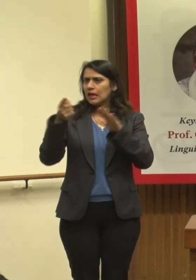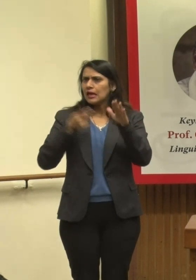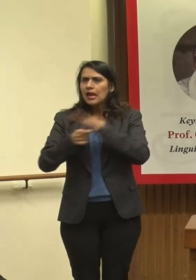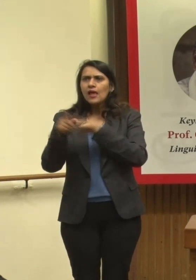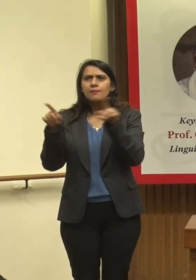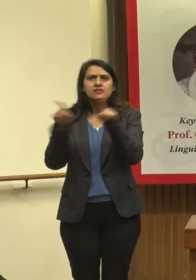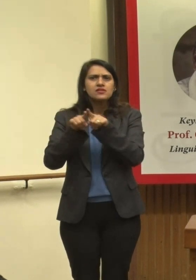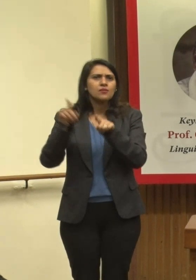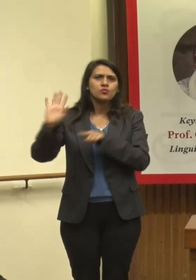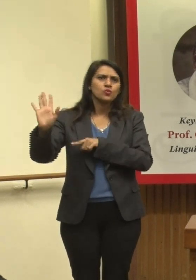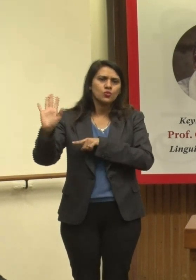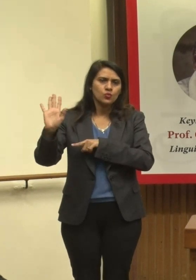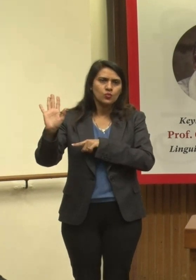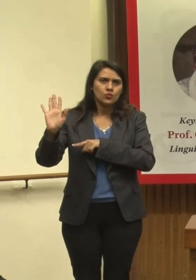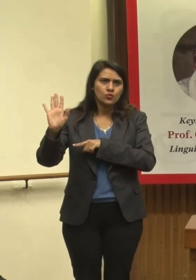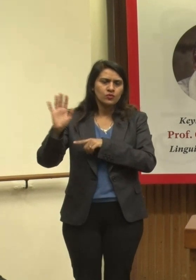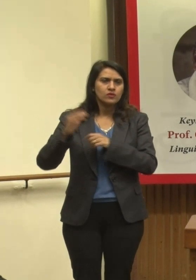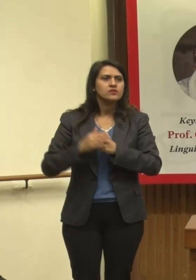criminals.